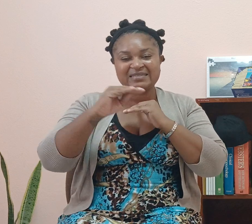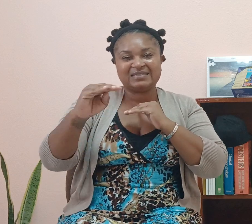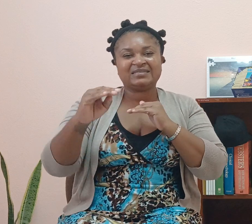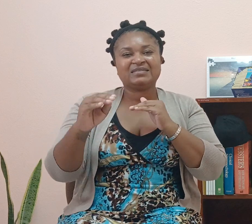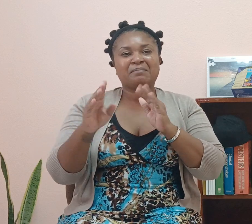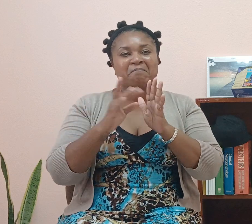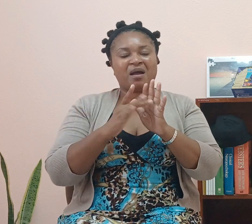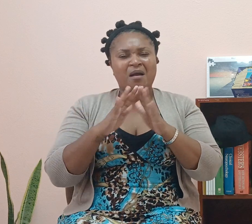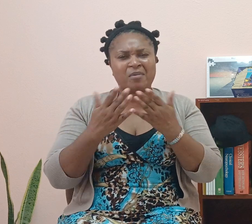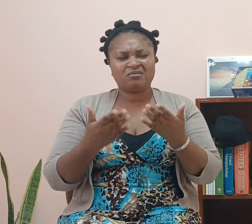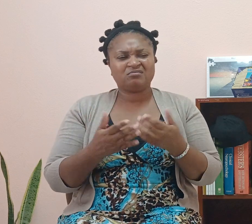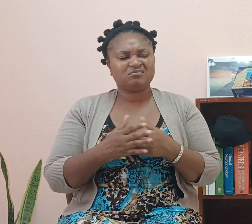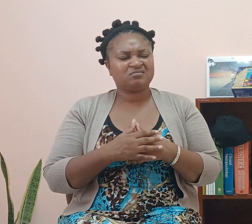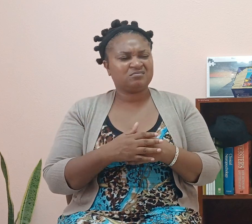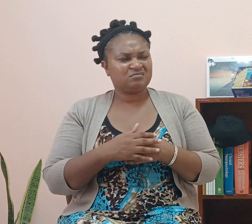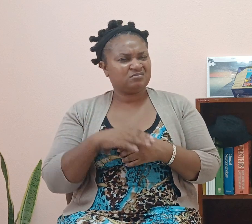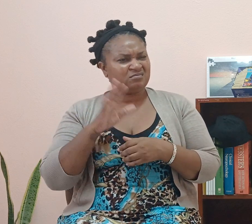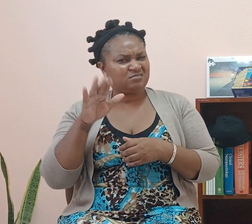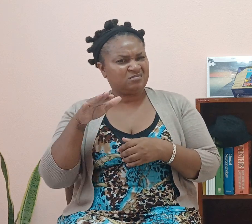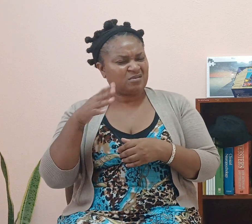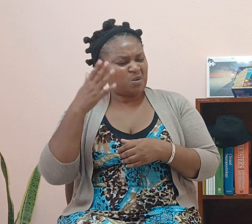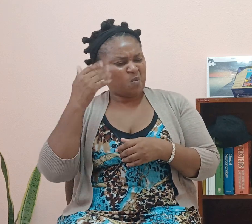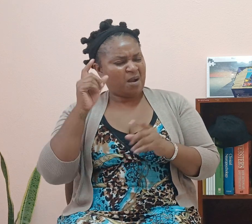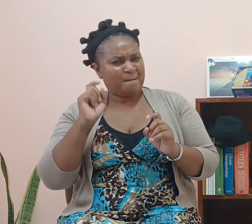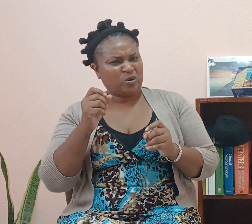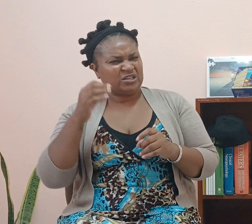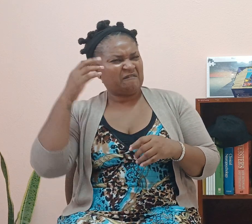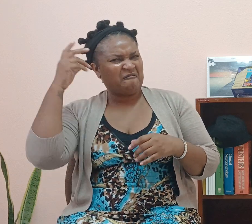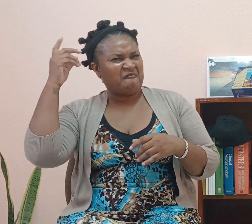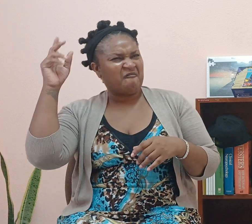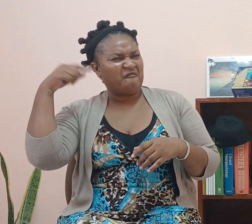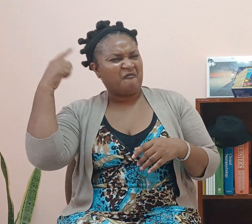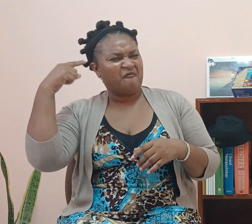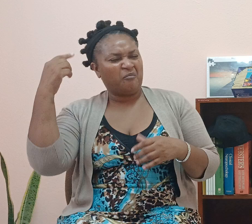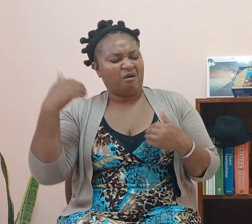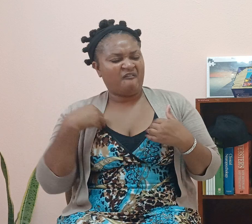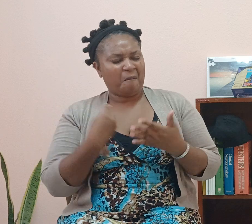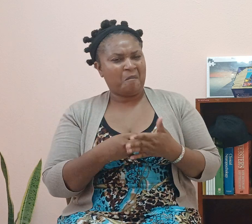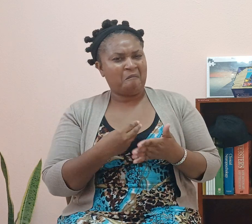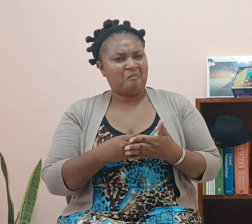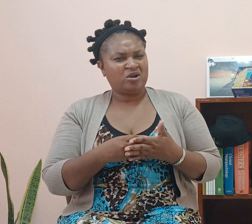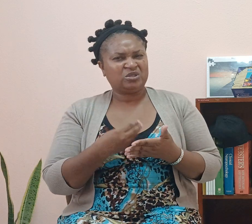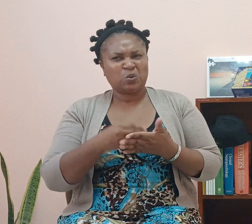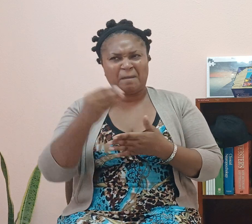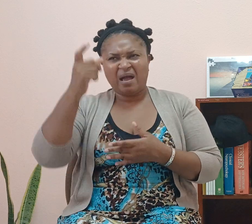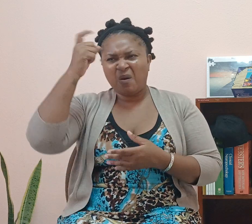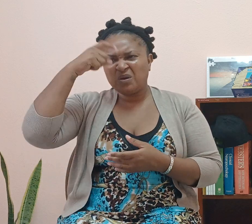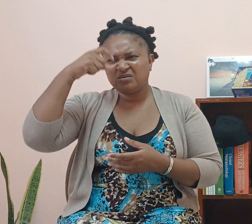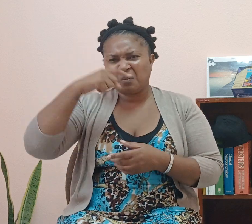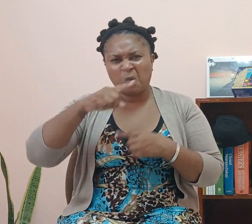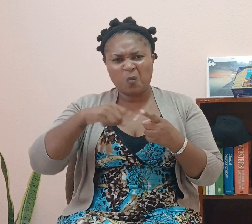Why should a fool have money in his hand to buy wisdom when he has no sense?